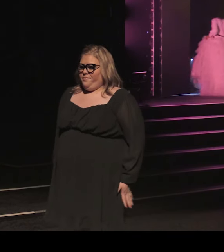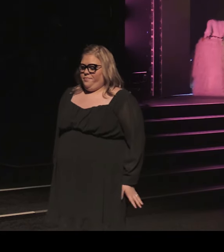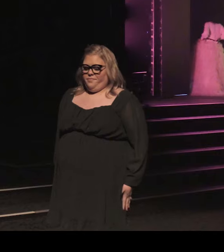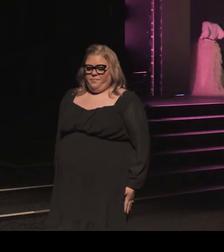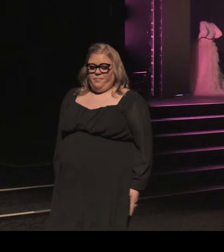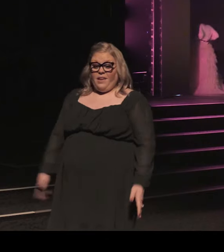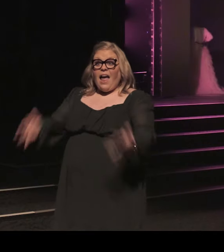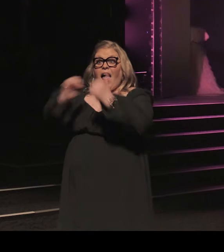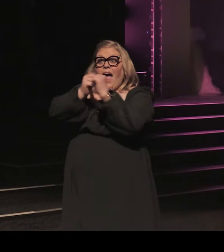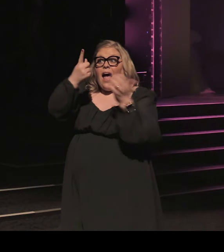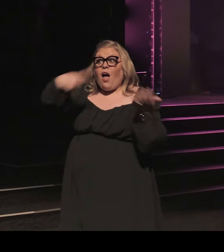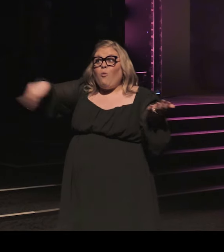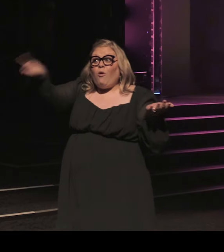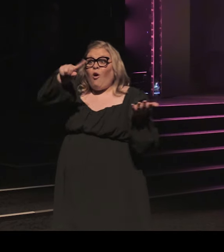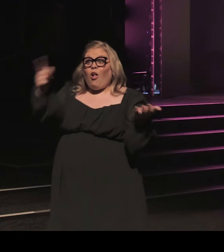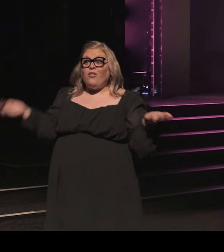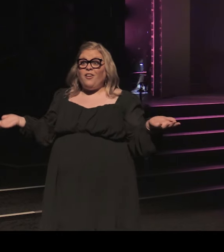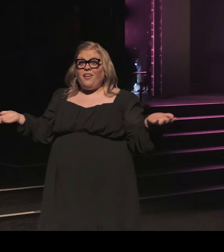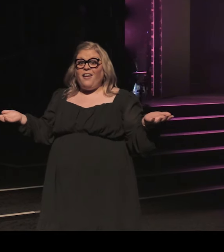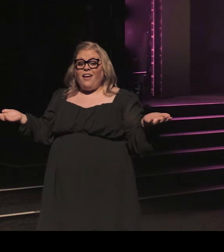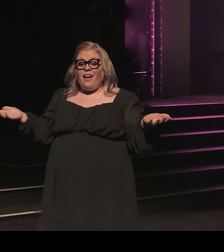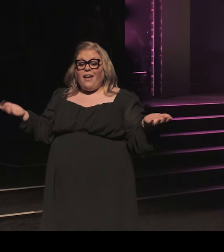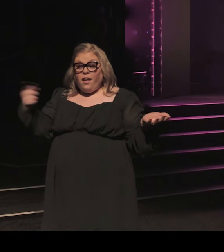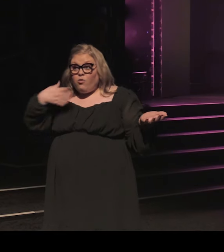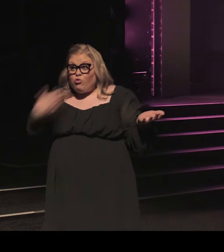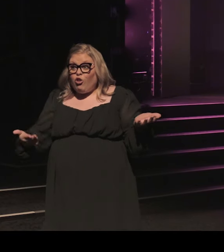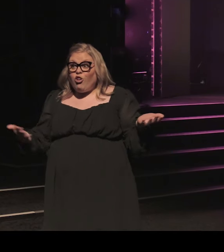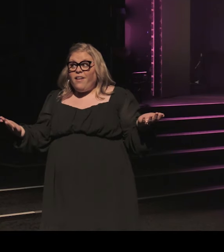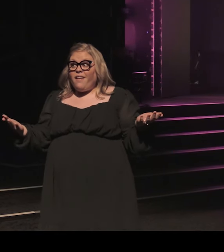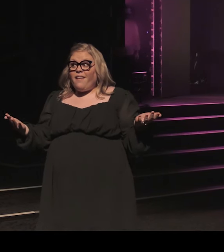How are y'all doing? Everybody good?